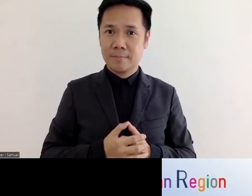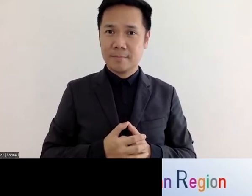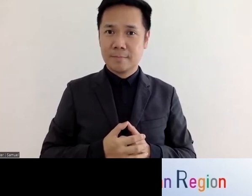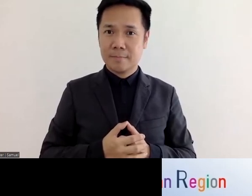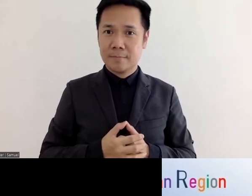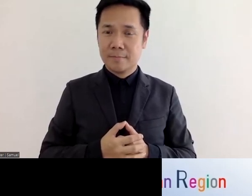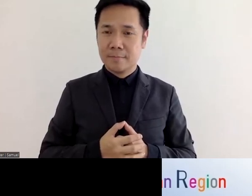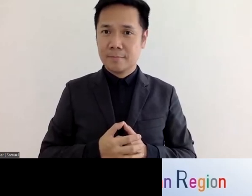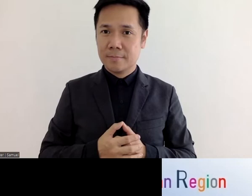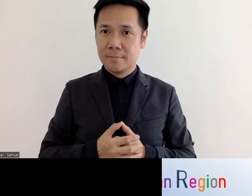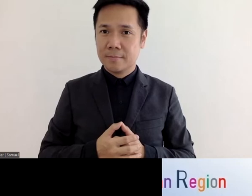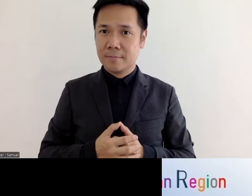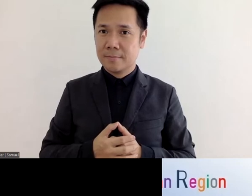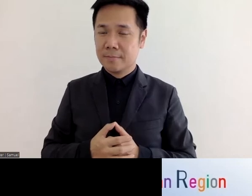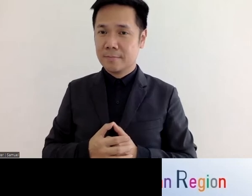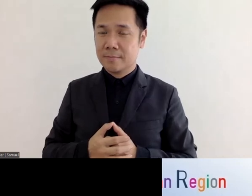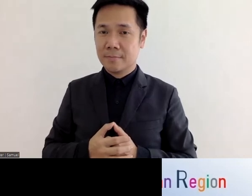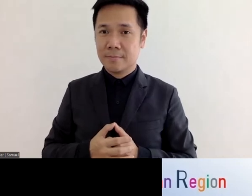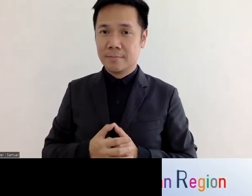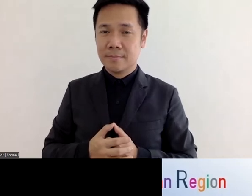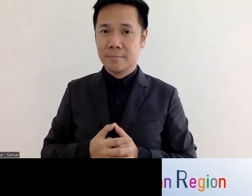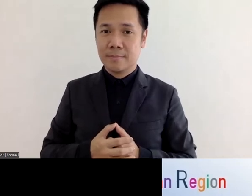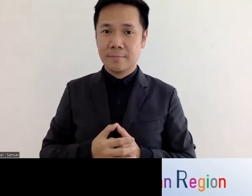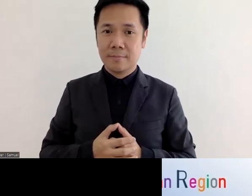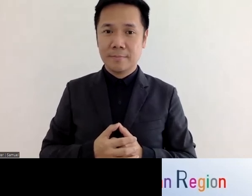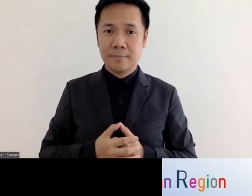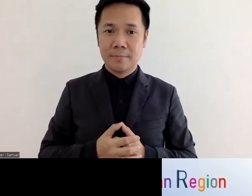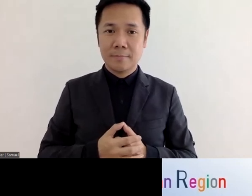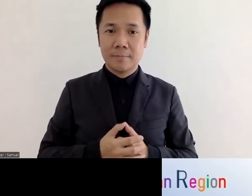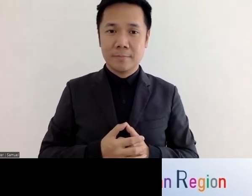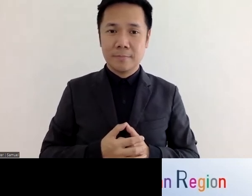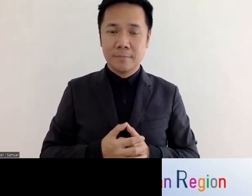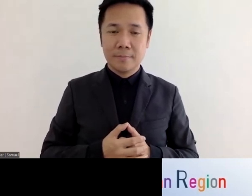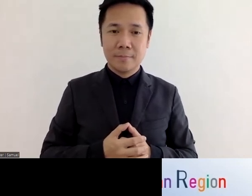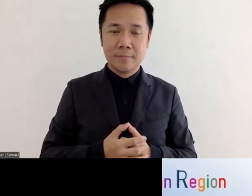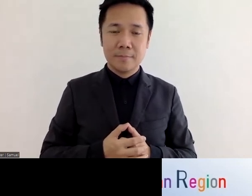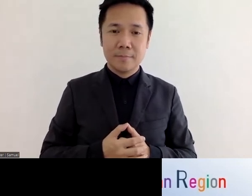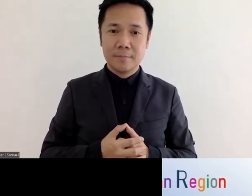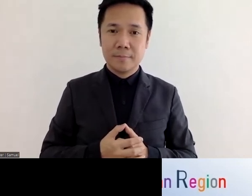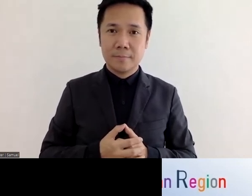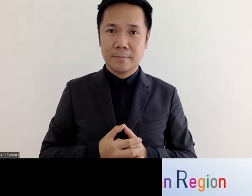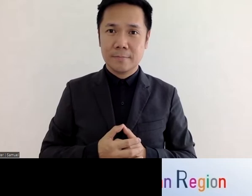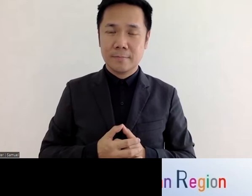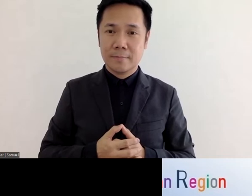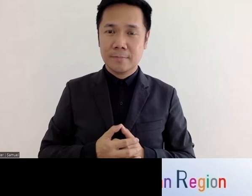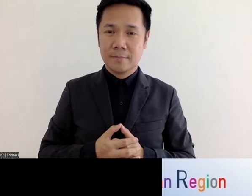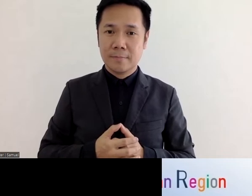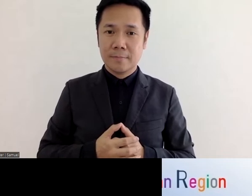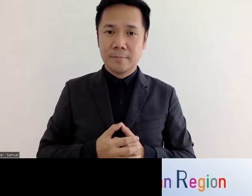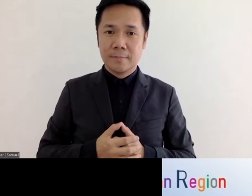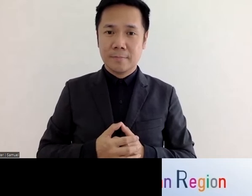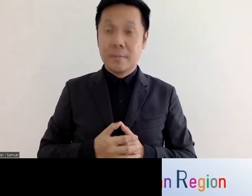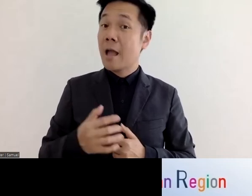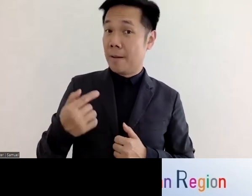supporting day is when I am